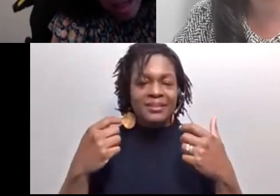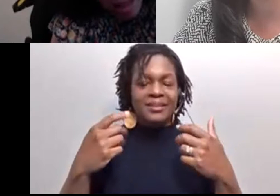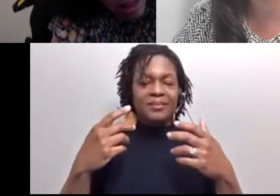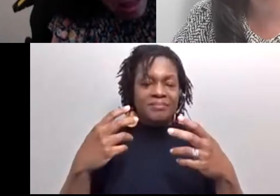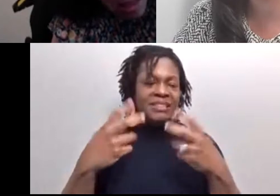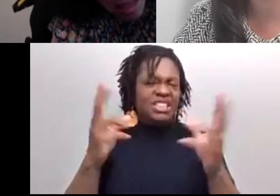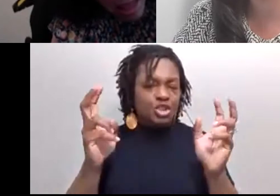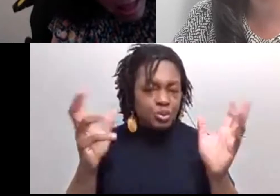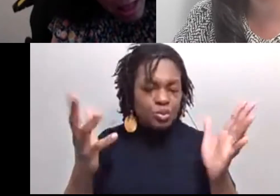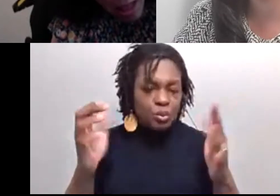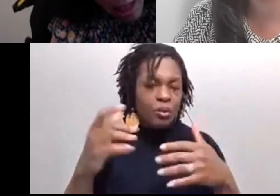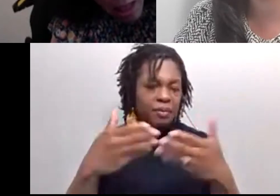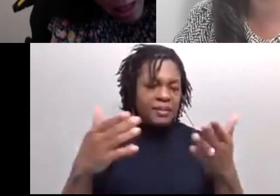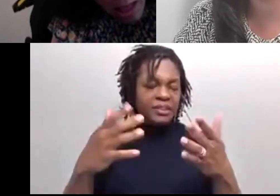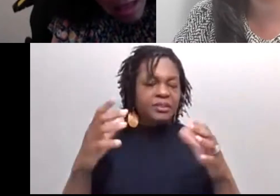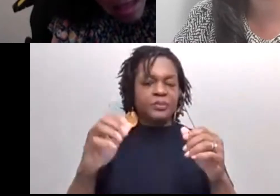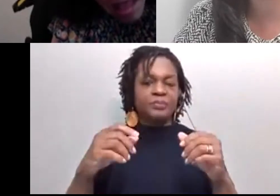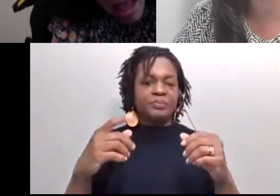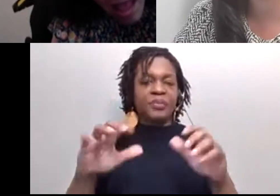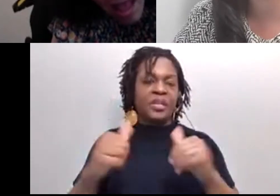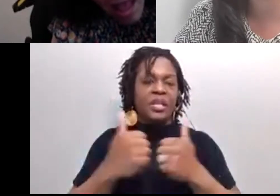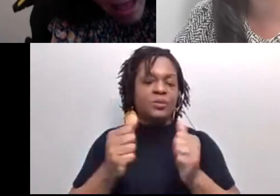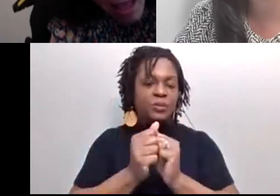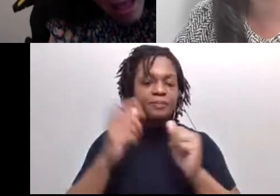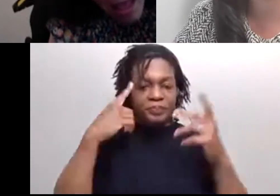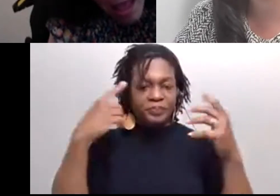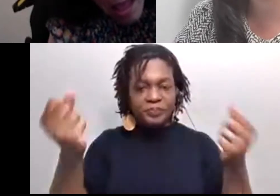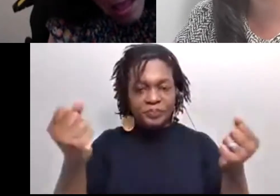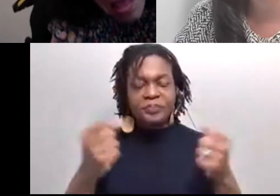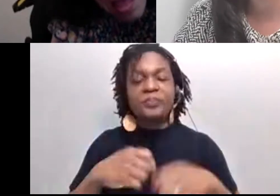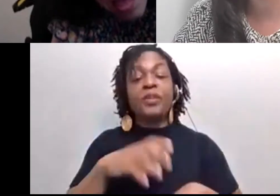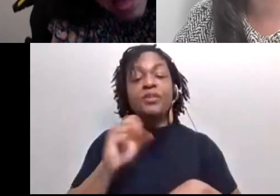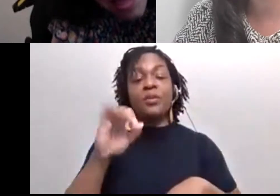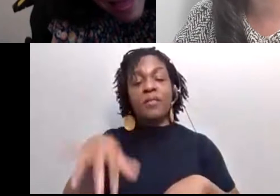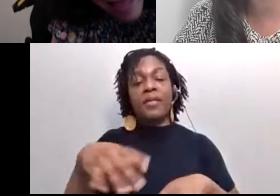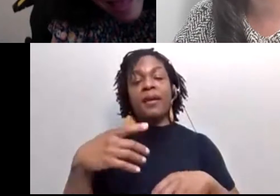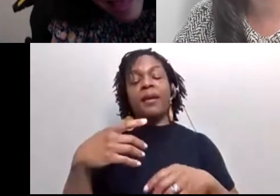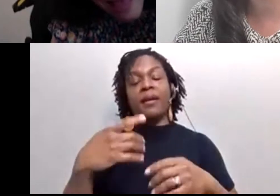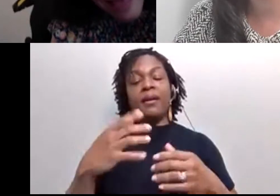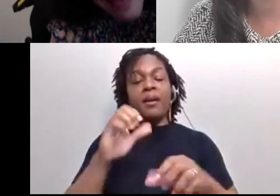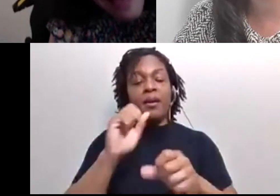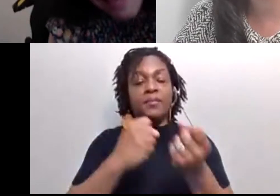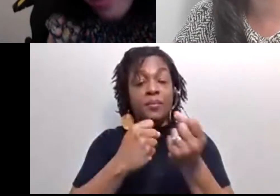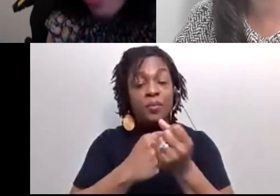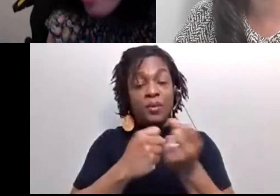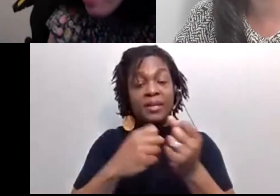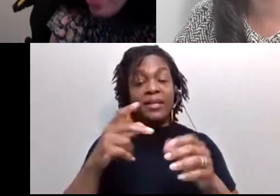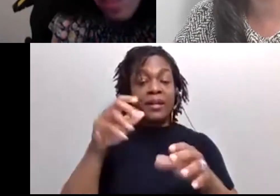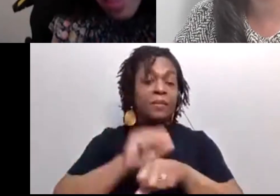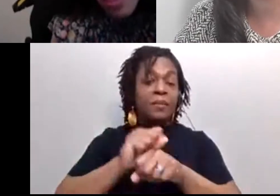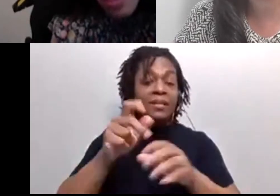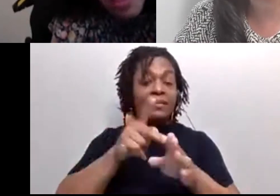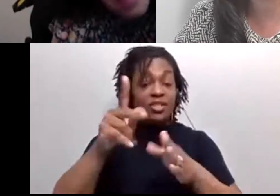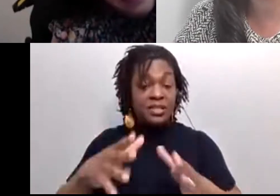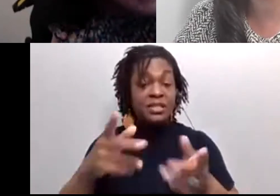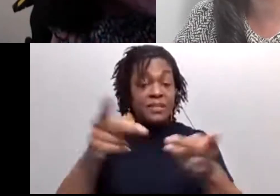also OBH is currently in the process of hiring a supported employment specialist. And this person would lead the OBH efforts for the development